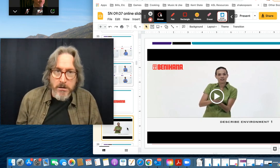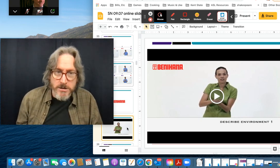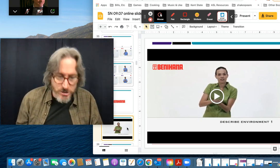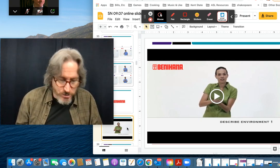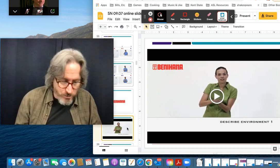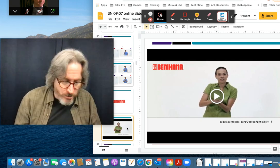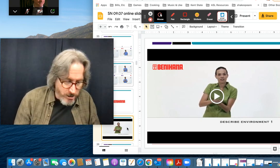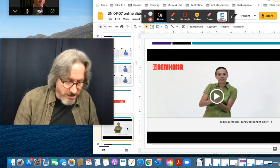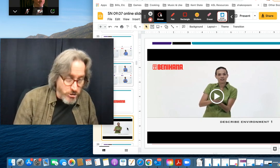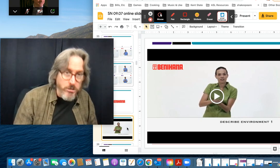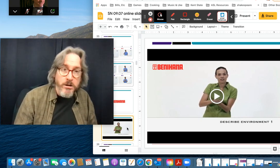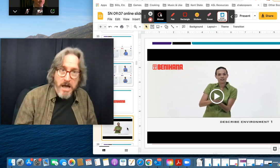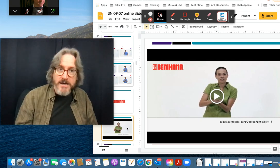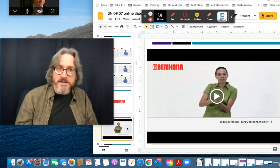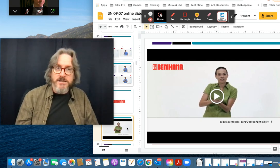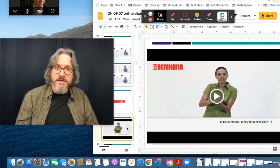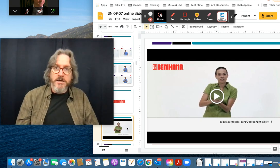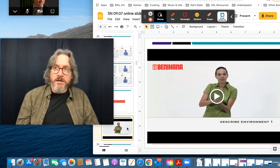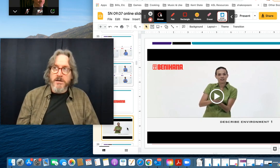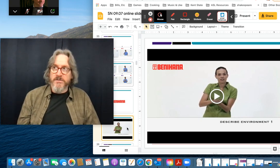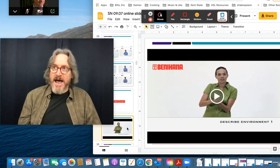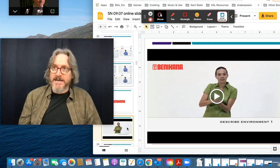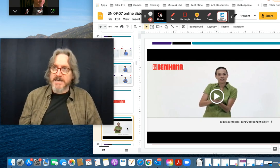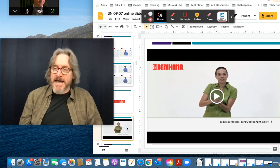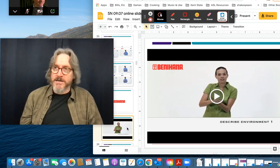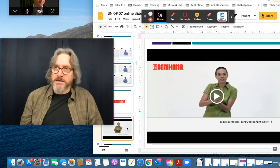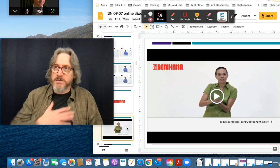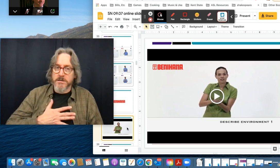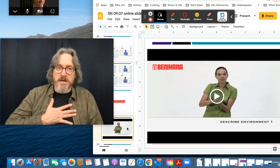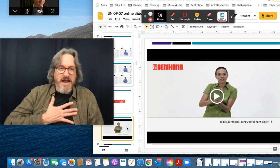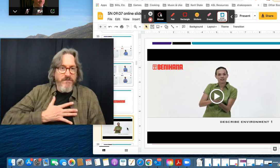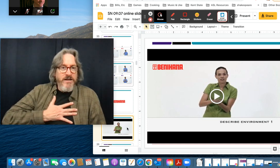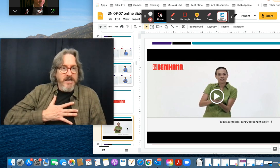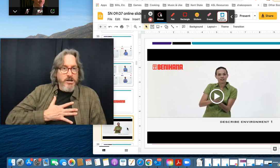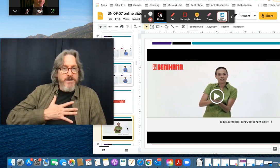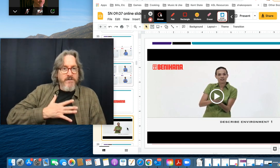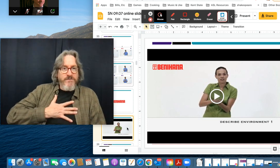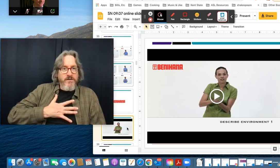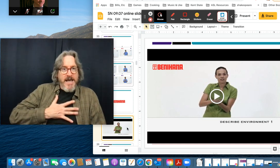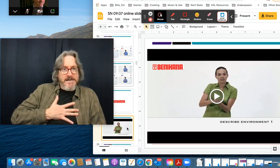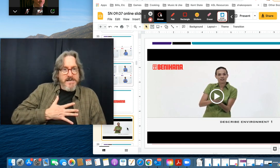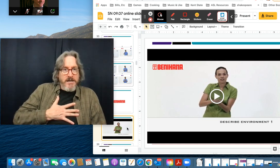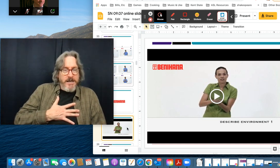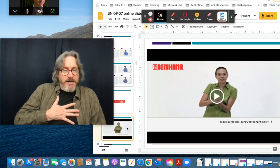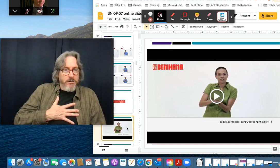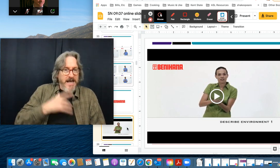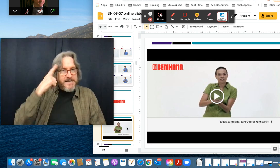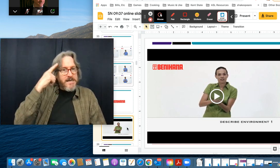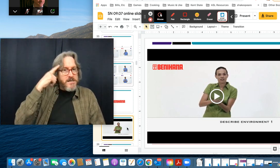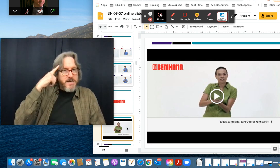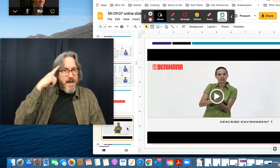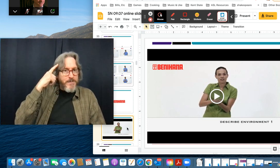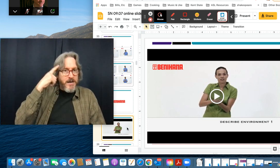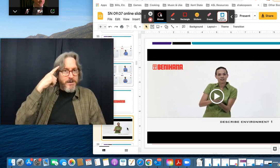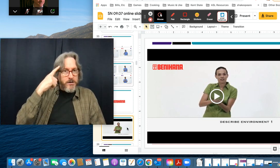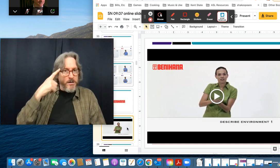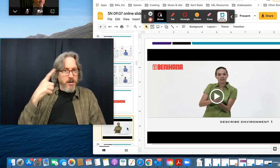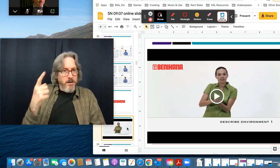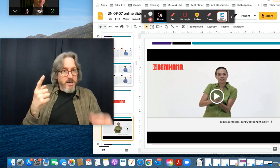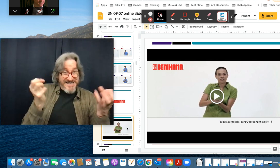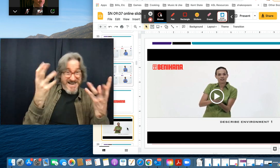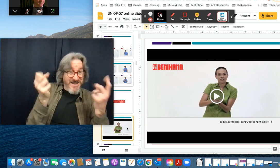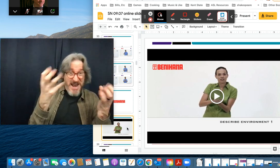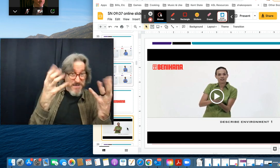really hard to internalize that and feel it. You've got to feel the ASL in here. The ASL isn't happening up